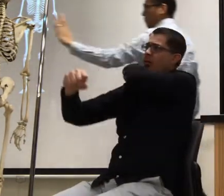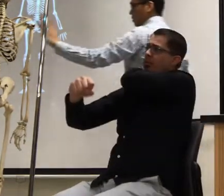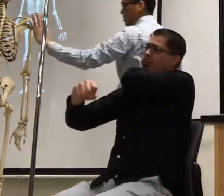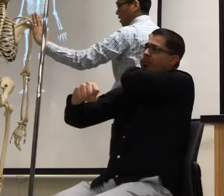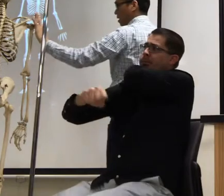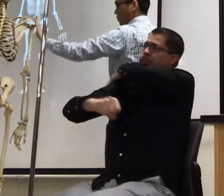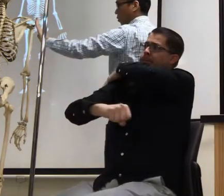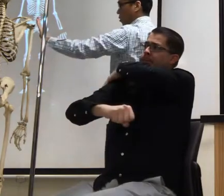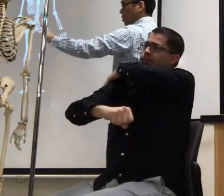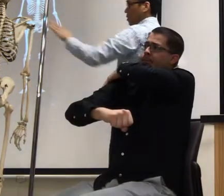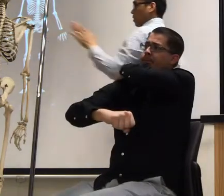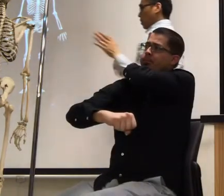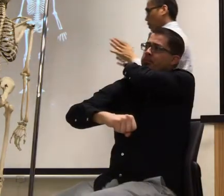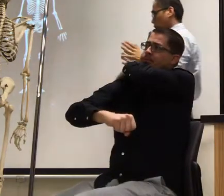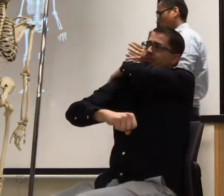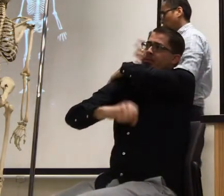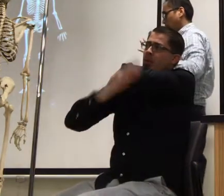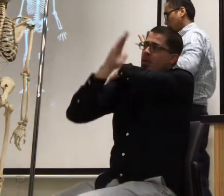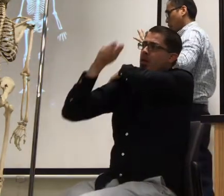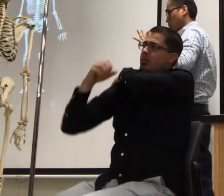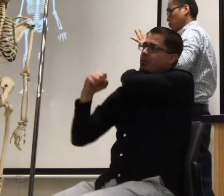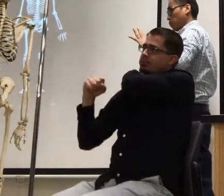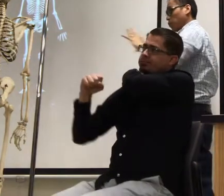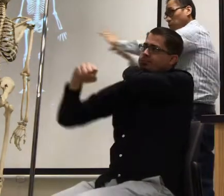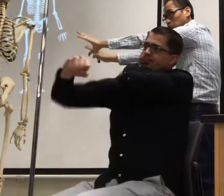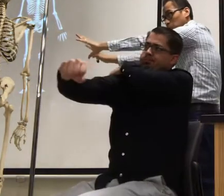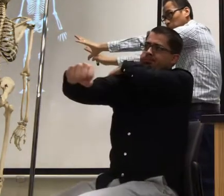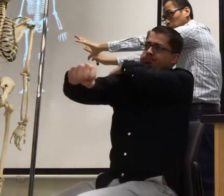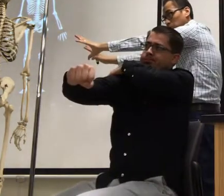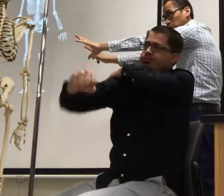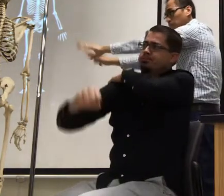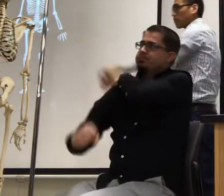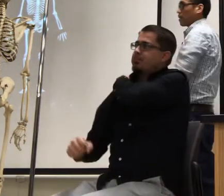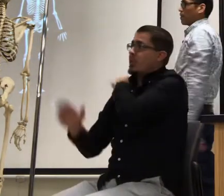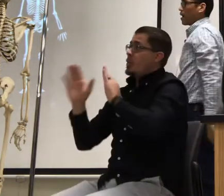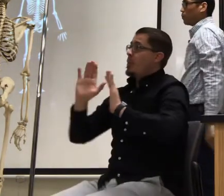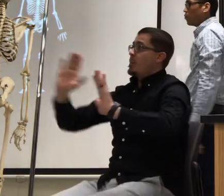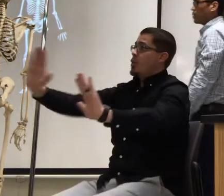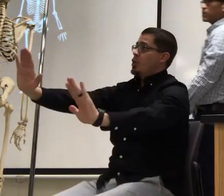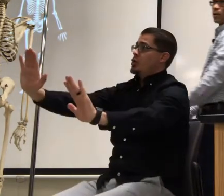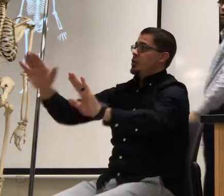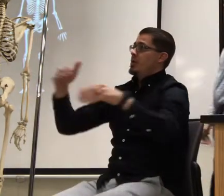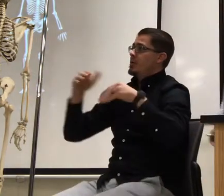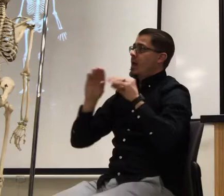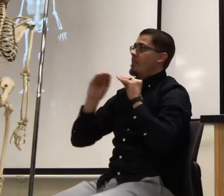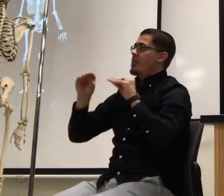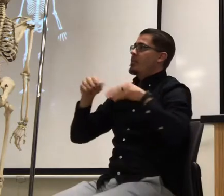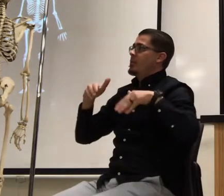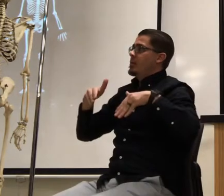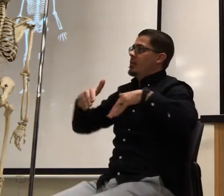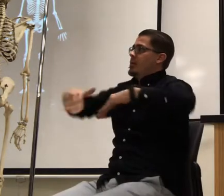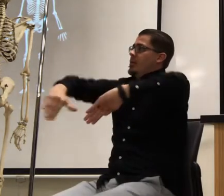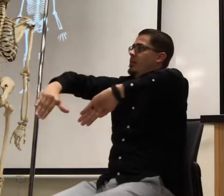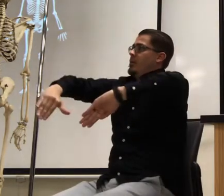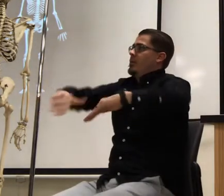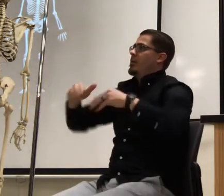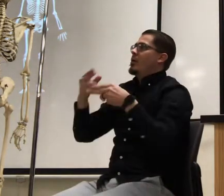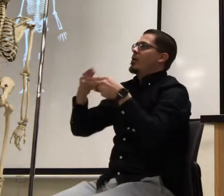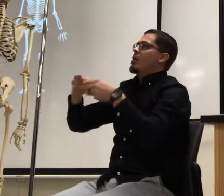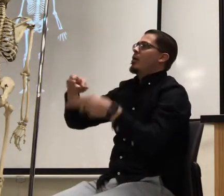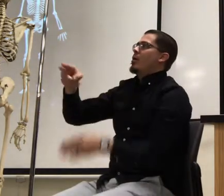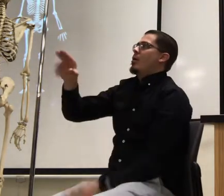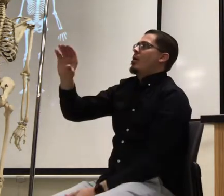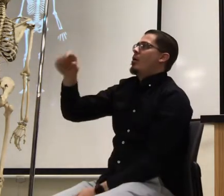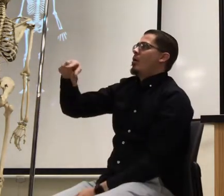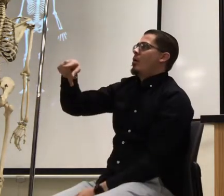whole scapula slide forward as like when you push. That movement is called protraction of the scapula.